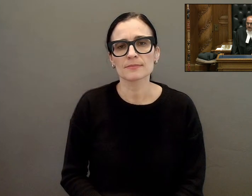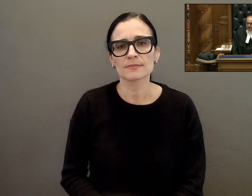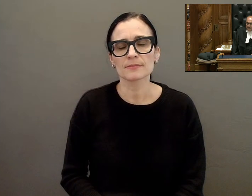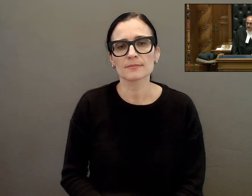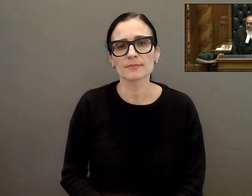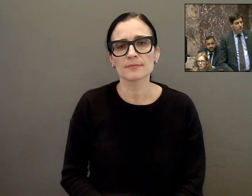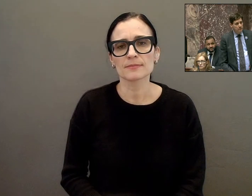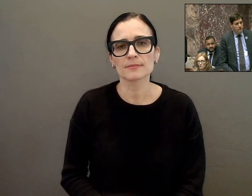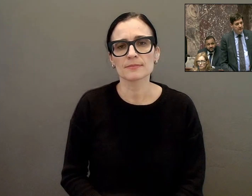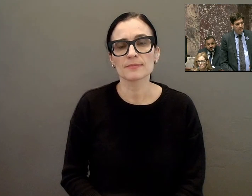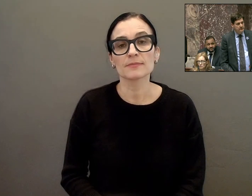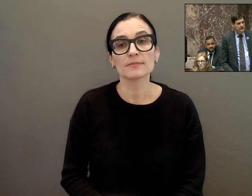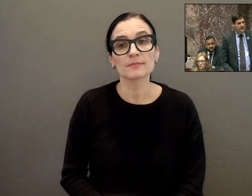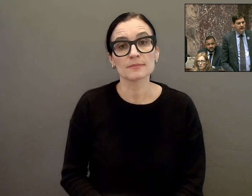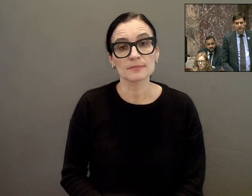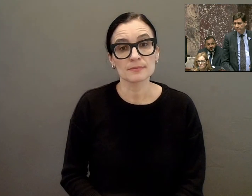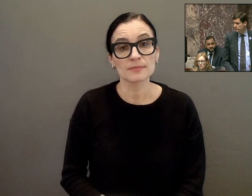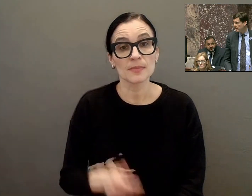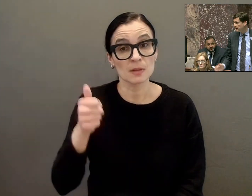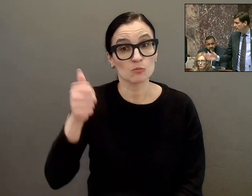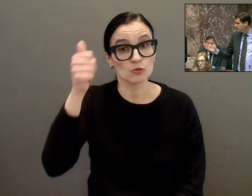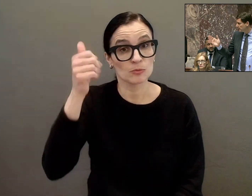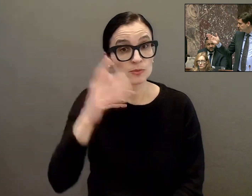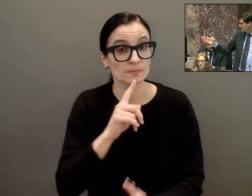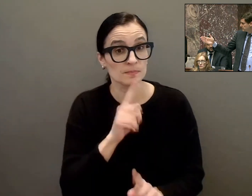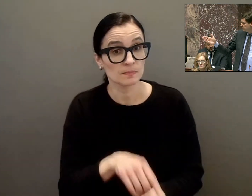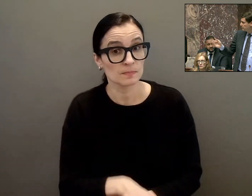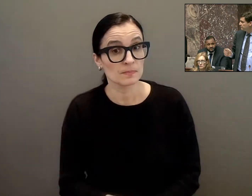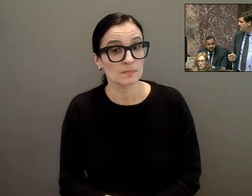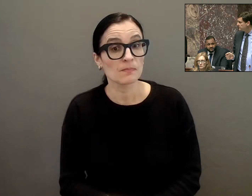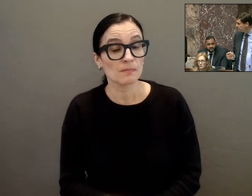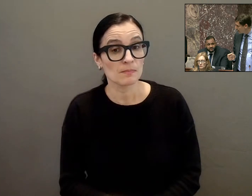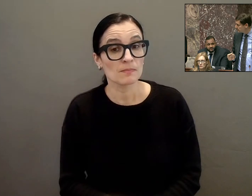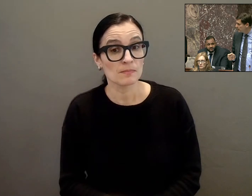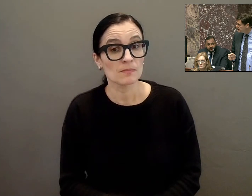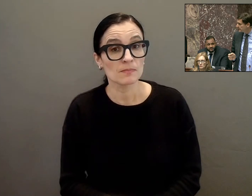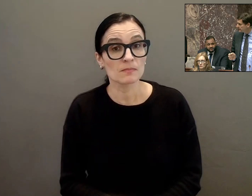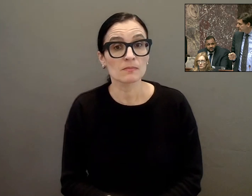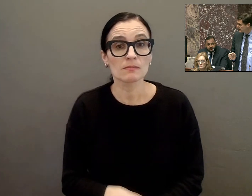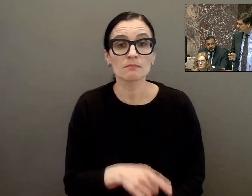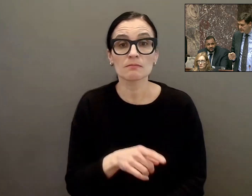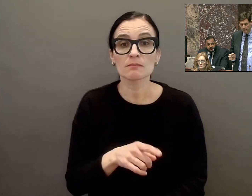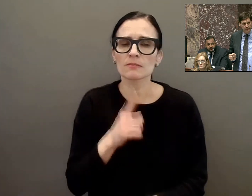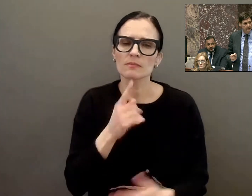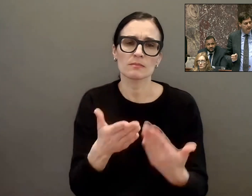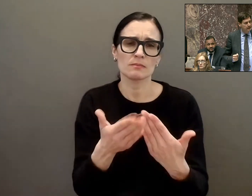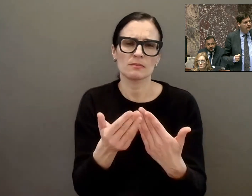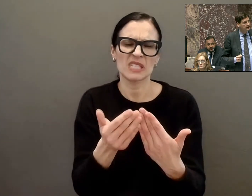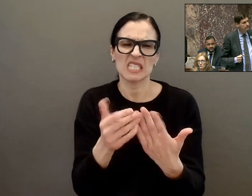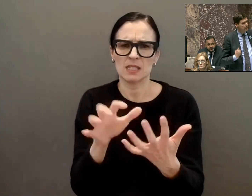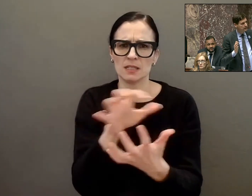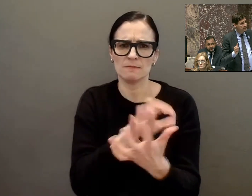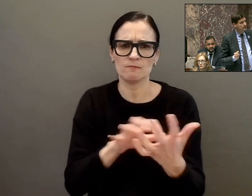Premier? Thank you, Honourable Speaker. It's easy to get confused. I apologize to the member if he is in fact not taking a second salary.